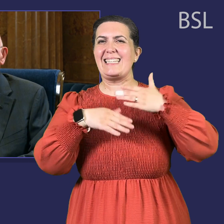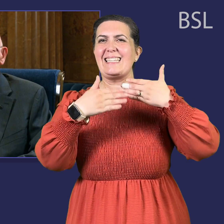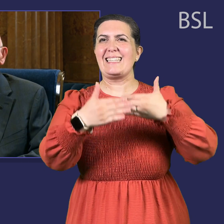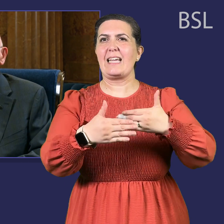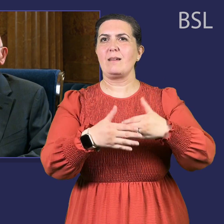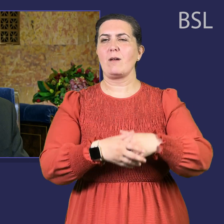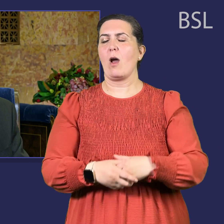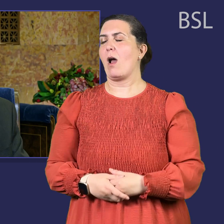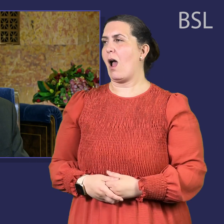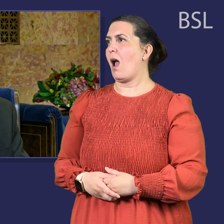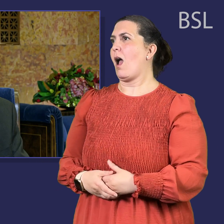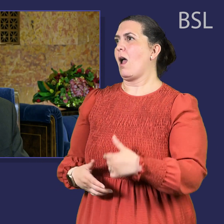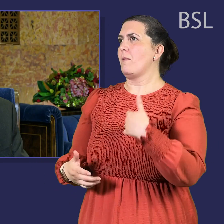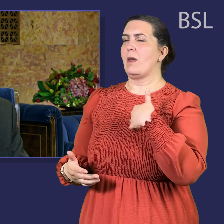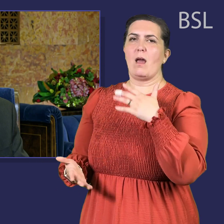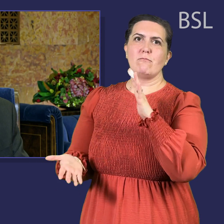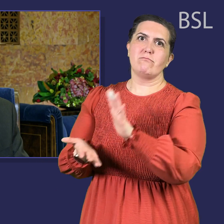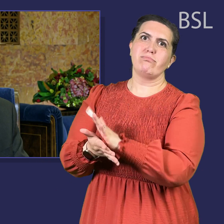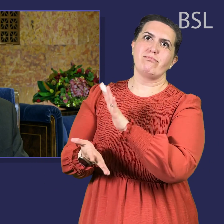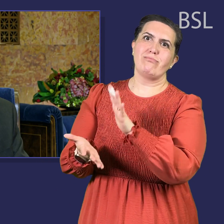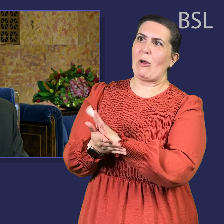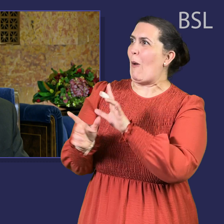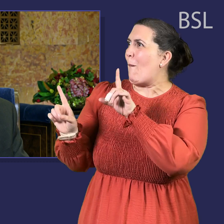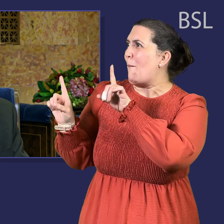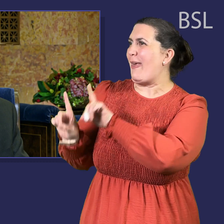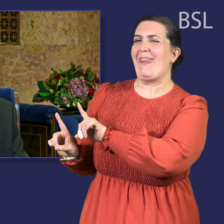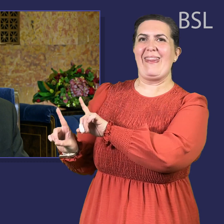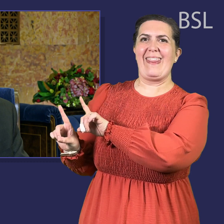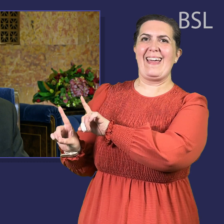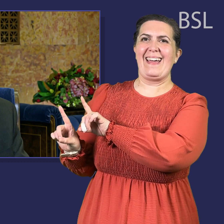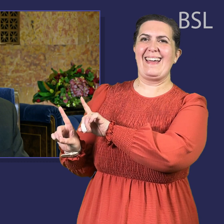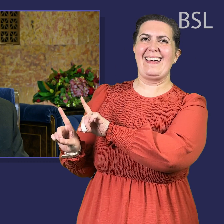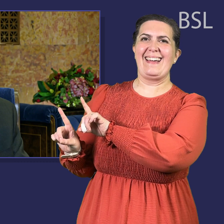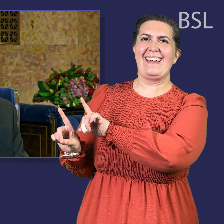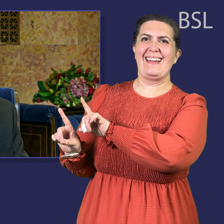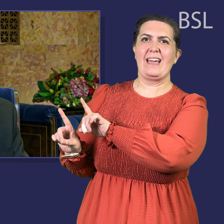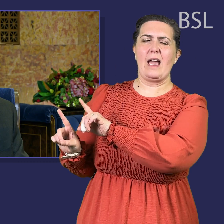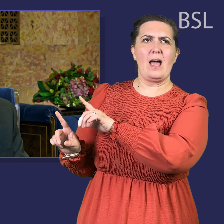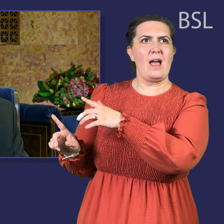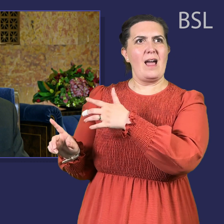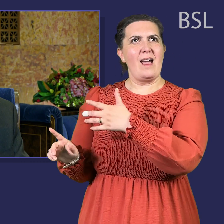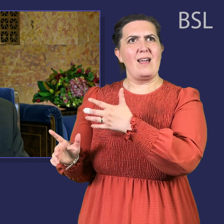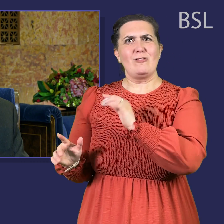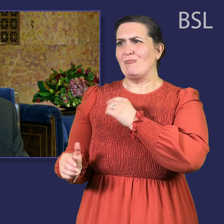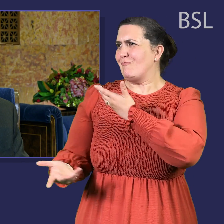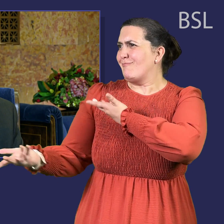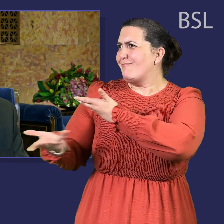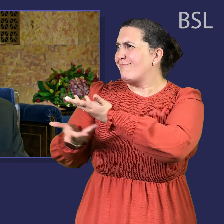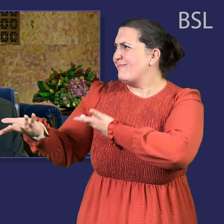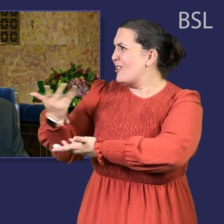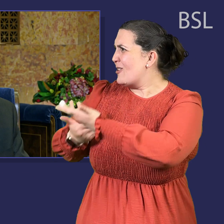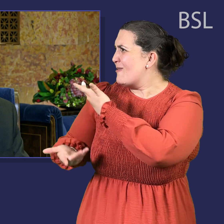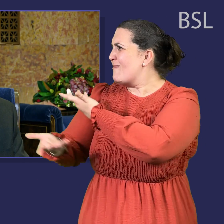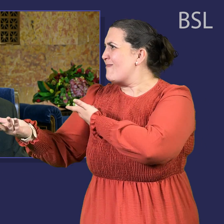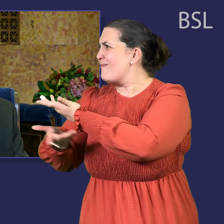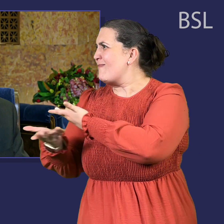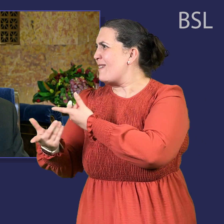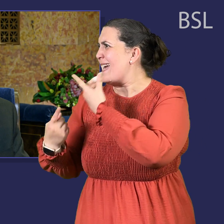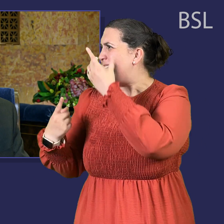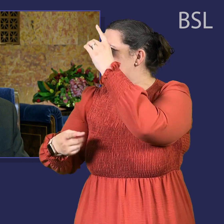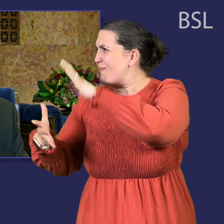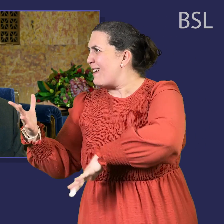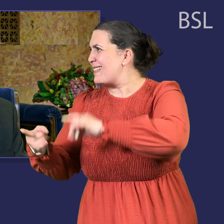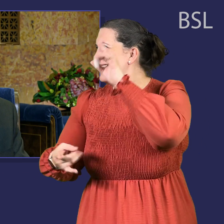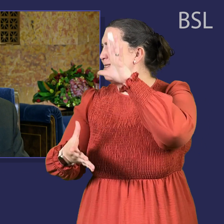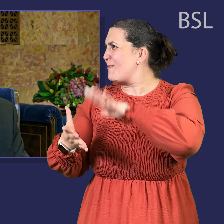exciting period. I am just delighted to be here with you and to talk about the experiences